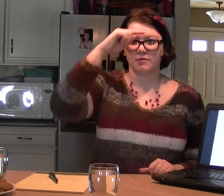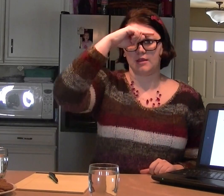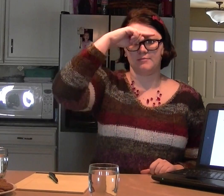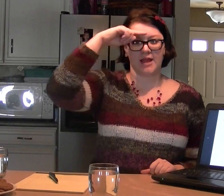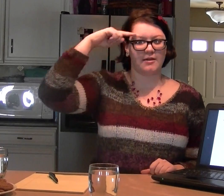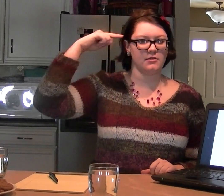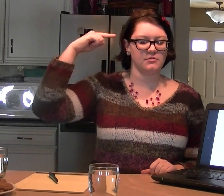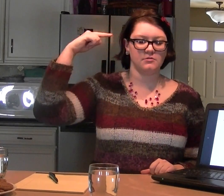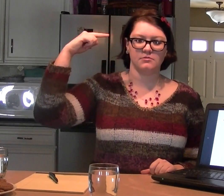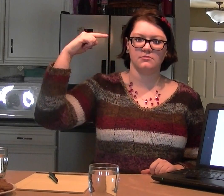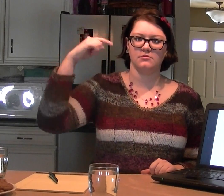And black.